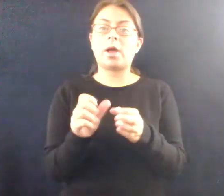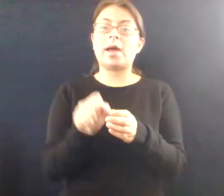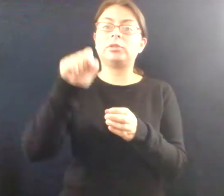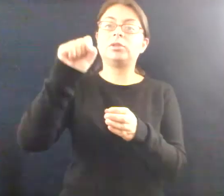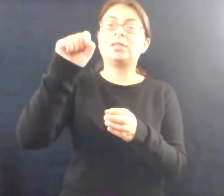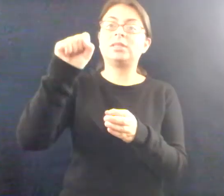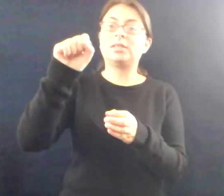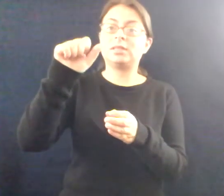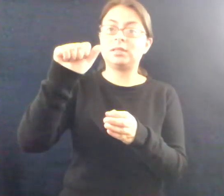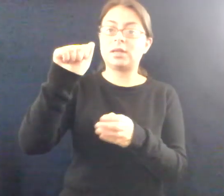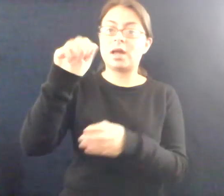River.